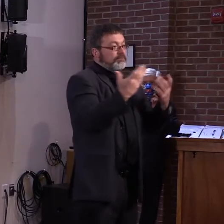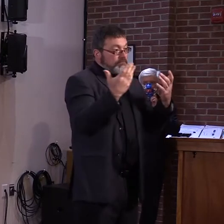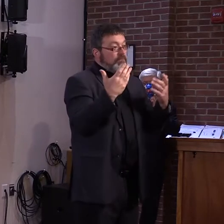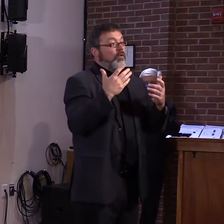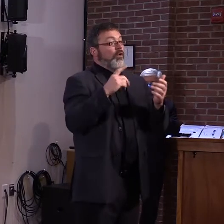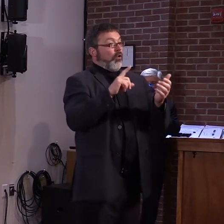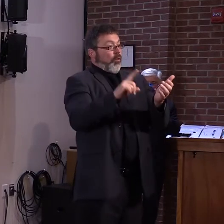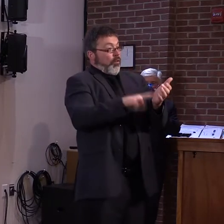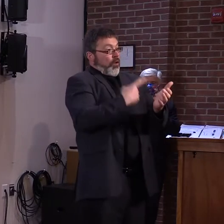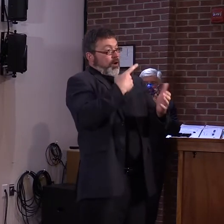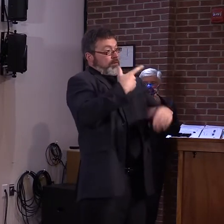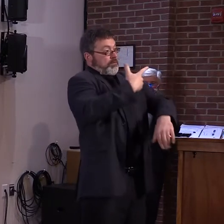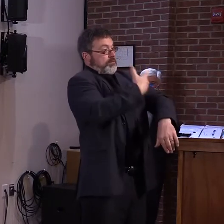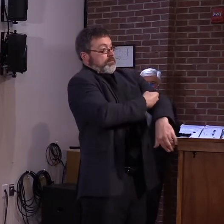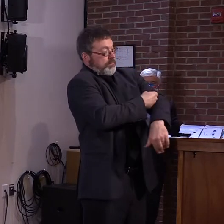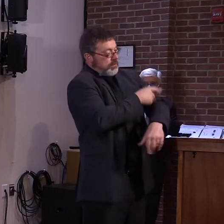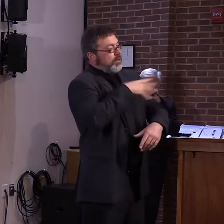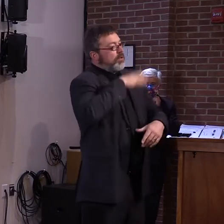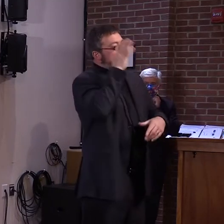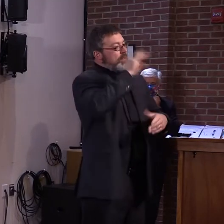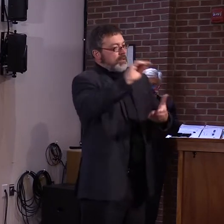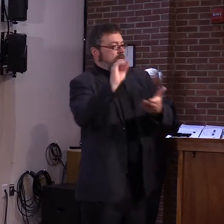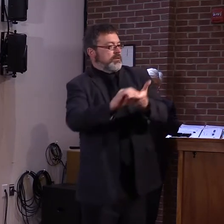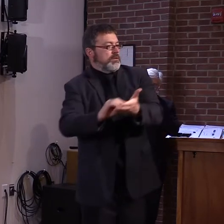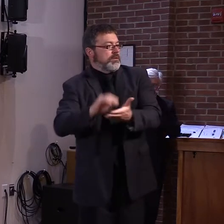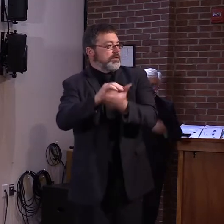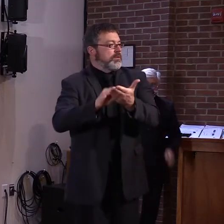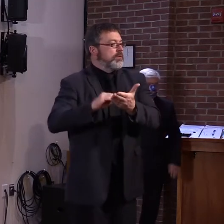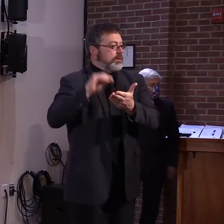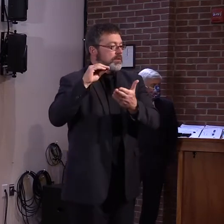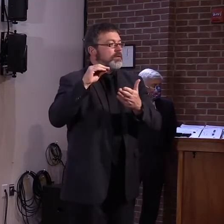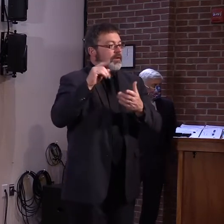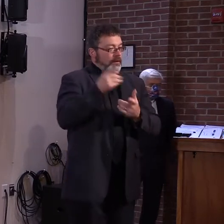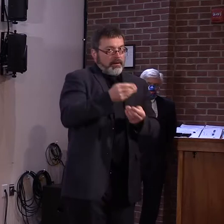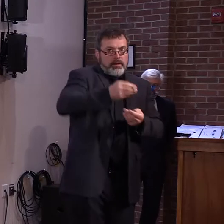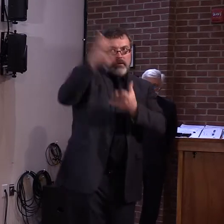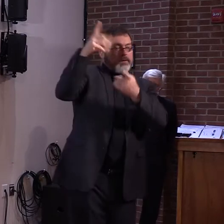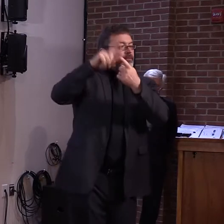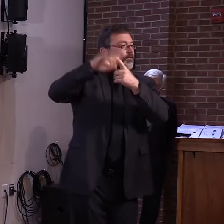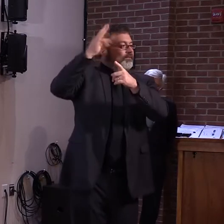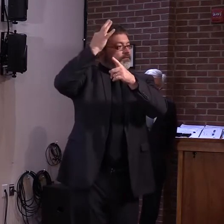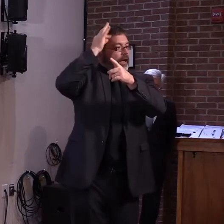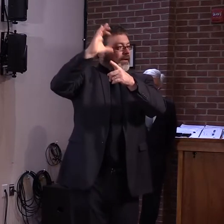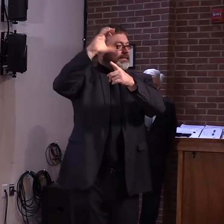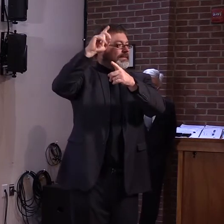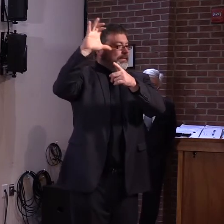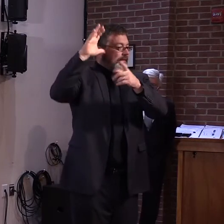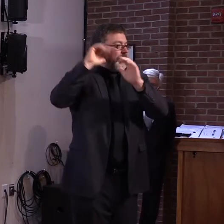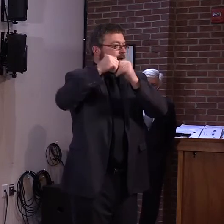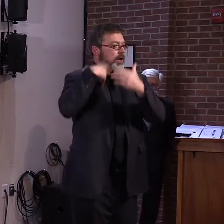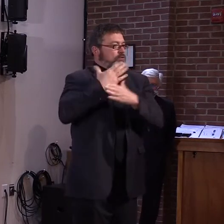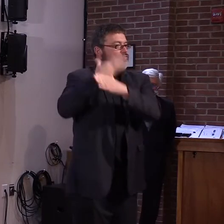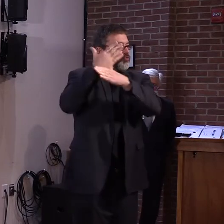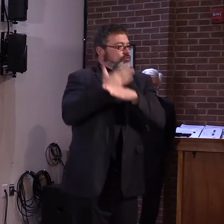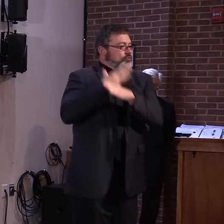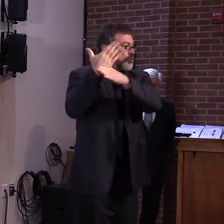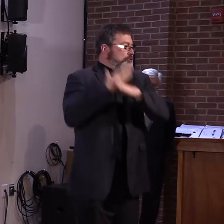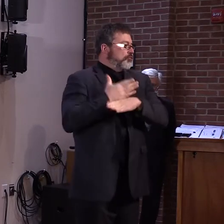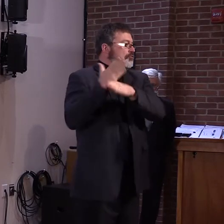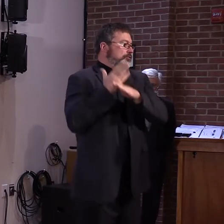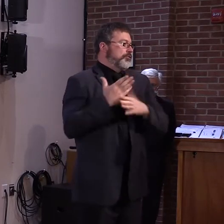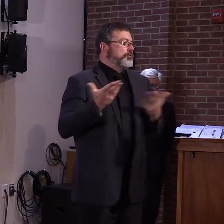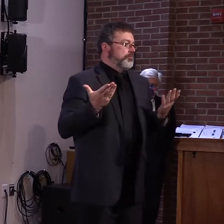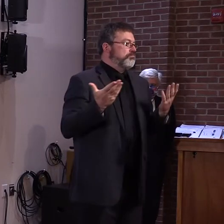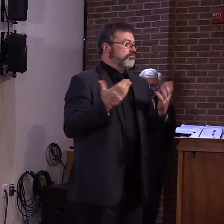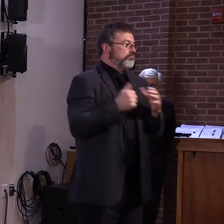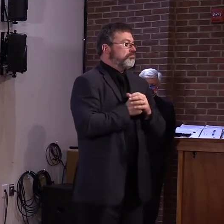the CDC reporting system and back into our state immunization registry. So, you know, there's lots of work going on.